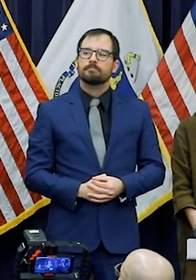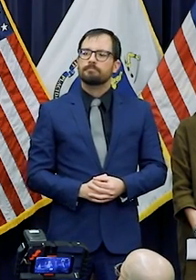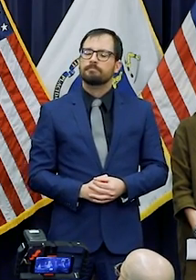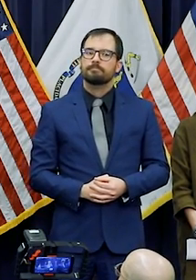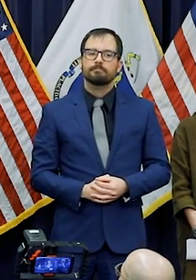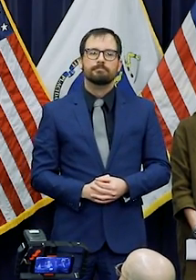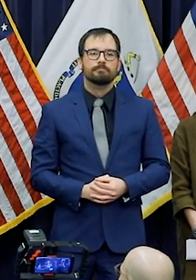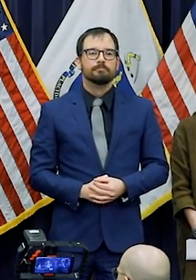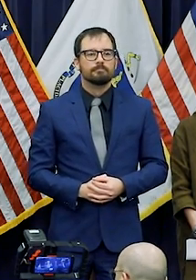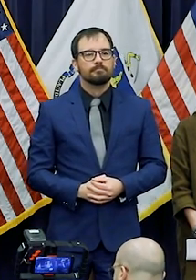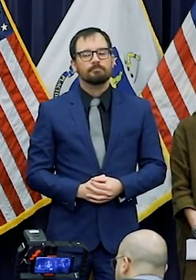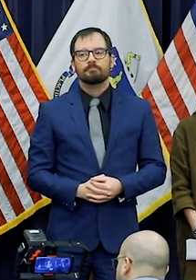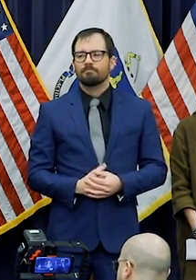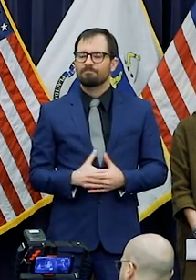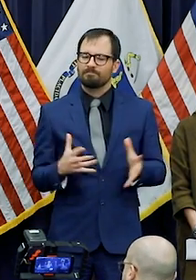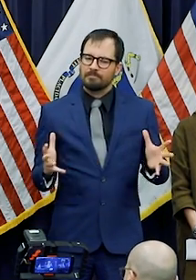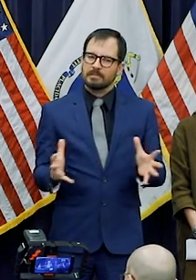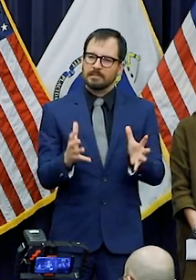sometimes that's not from your